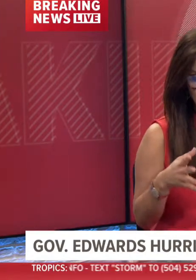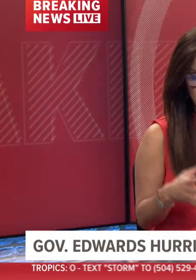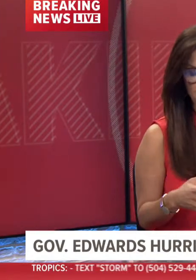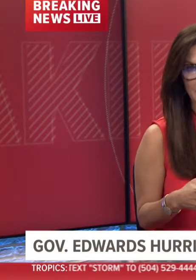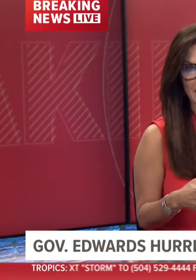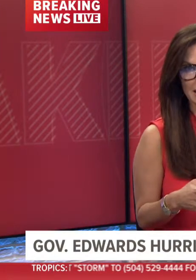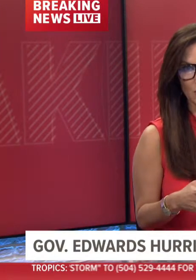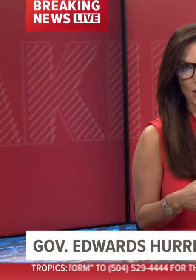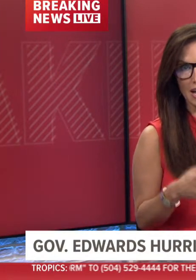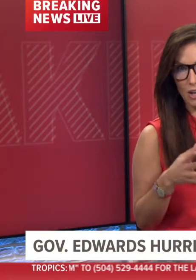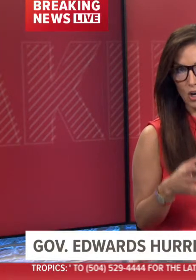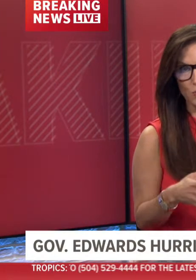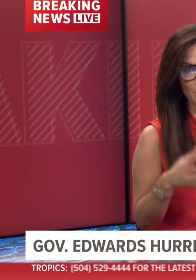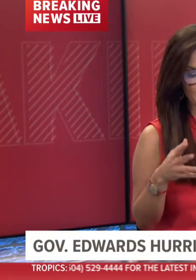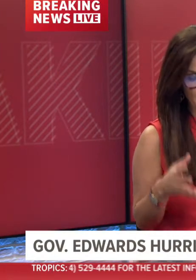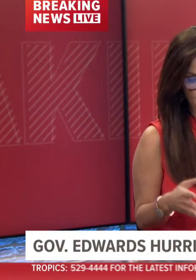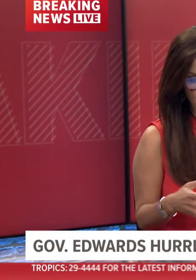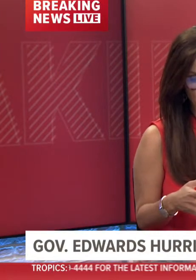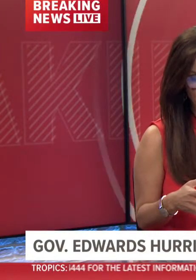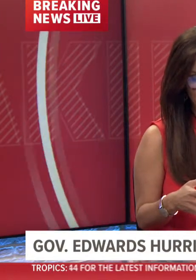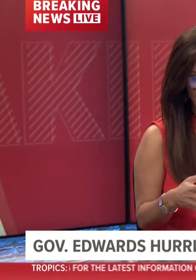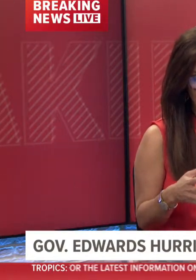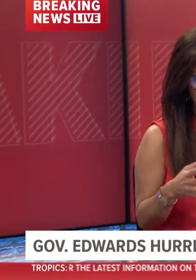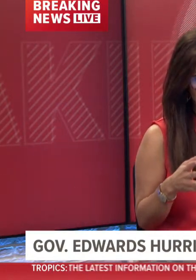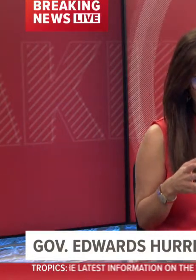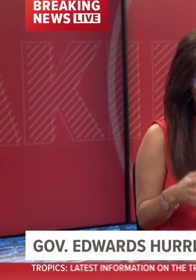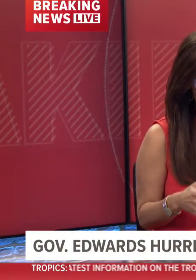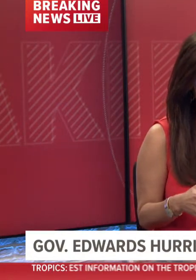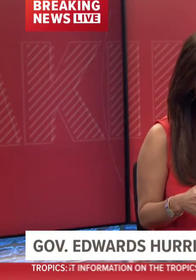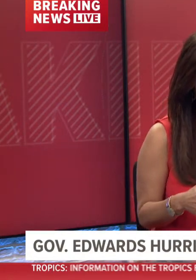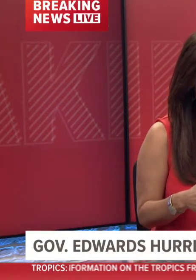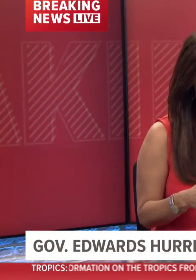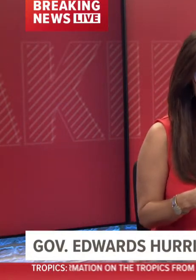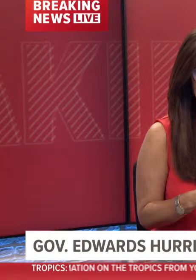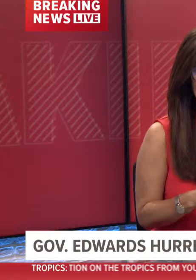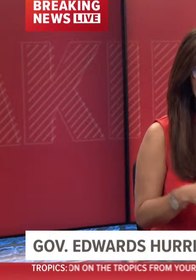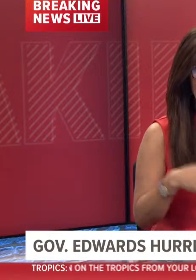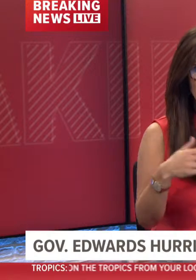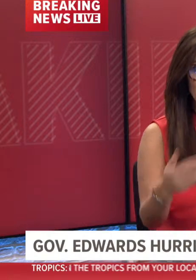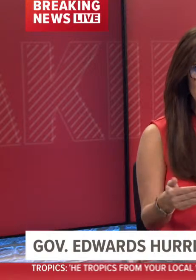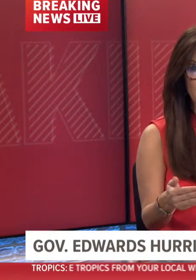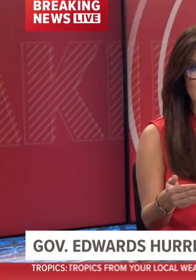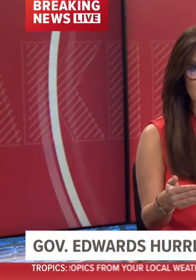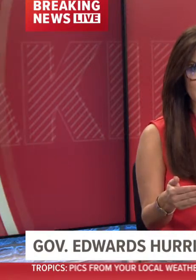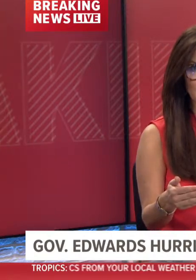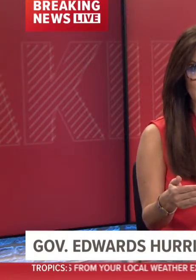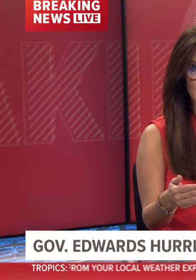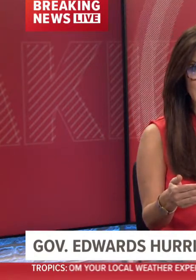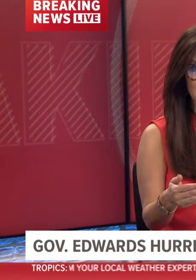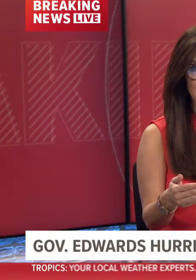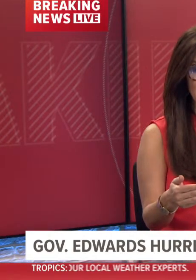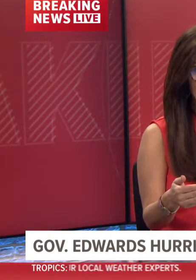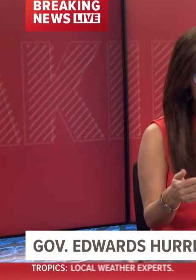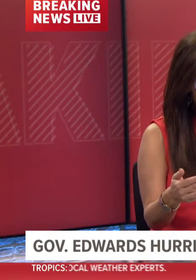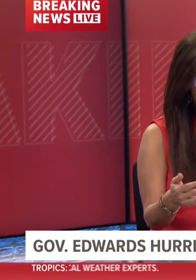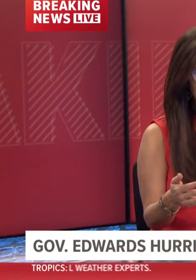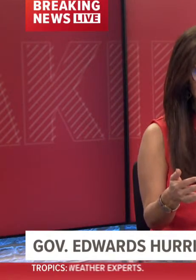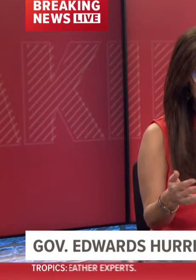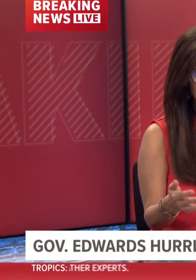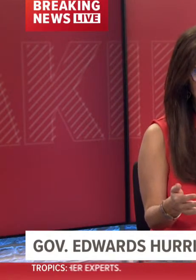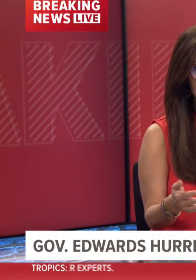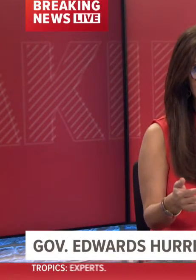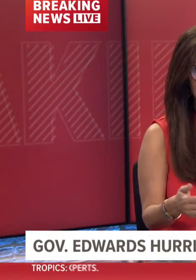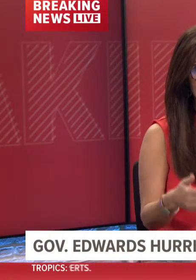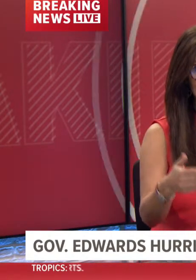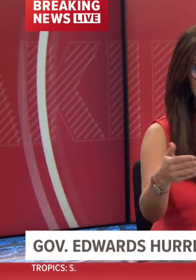to shelter in place at home with their air conditioning units off. It is an unknown amount of chlorine that can